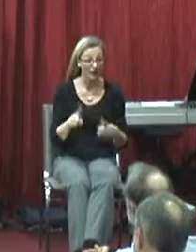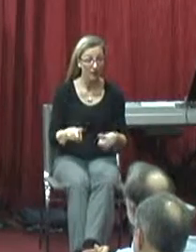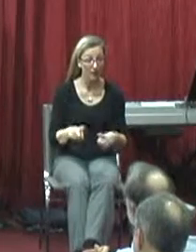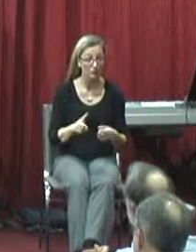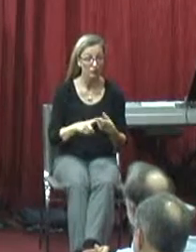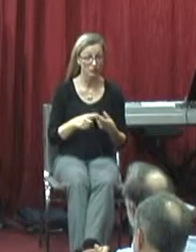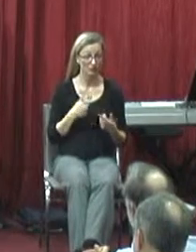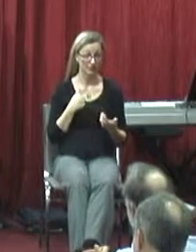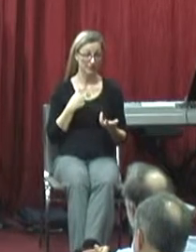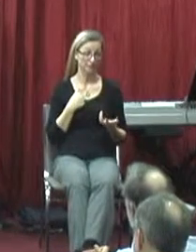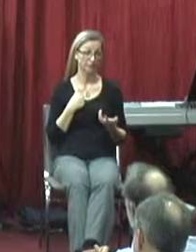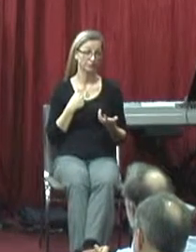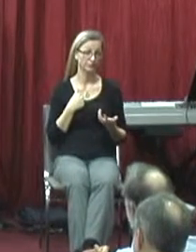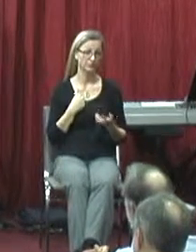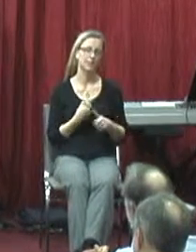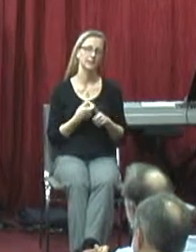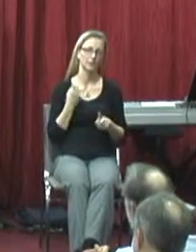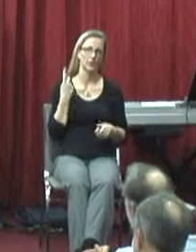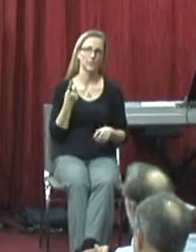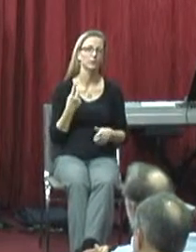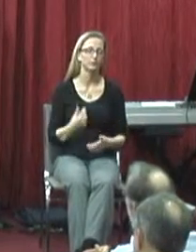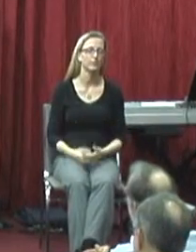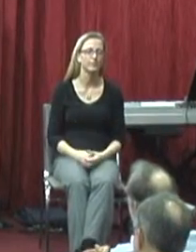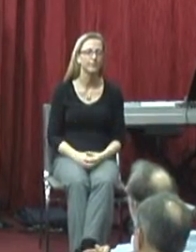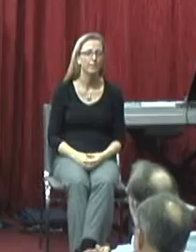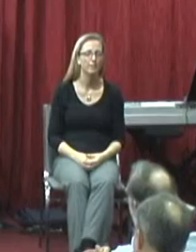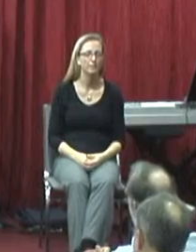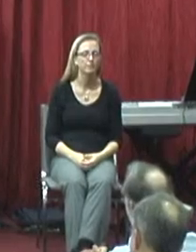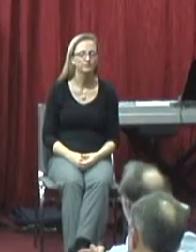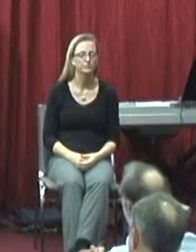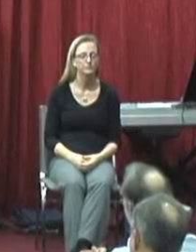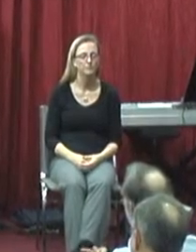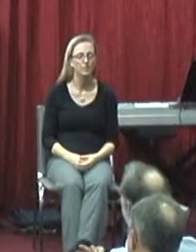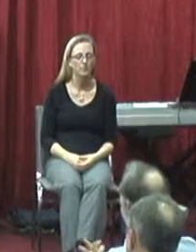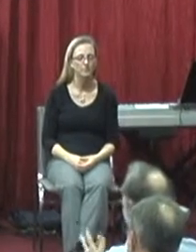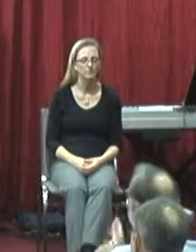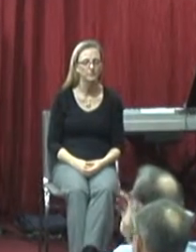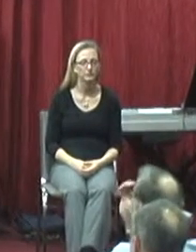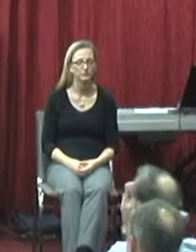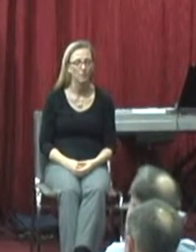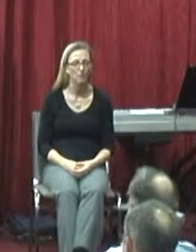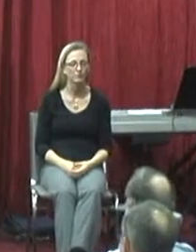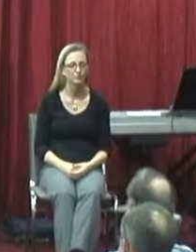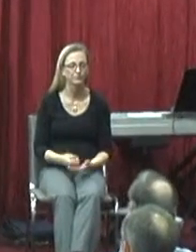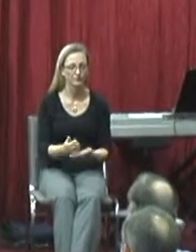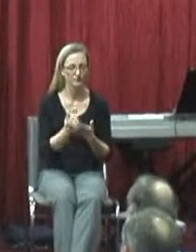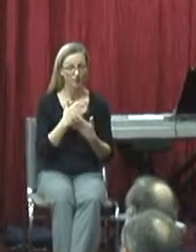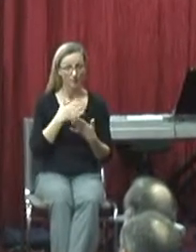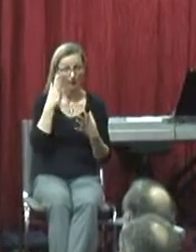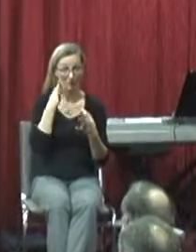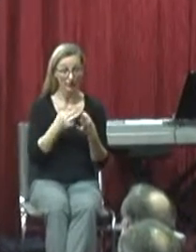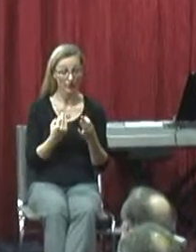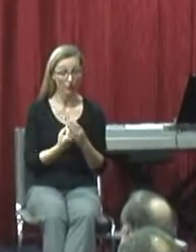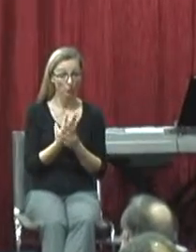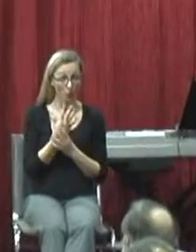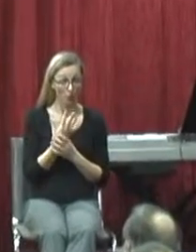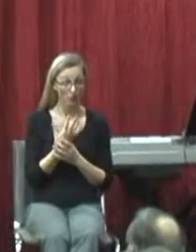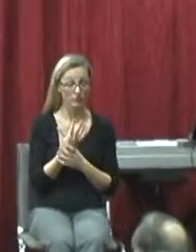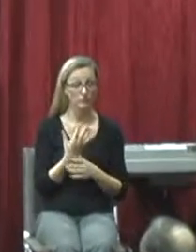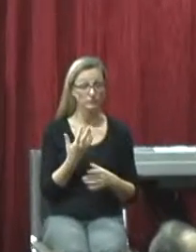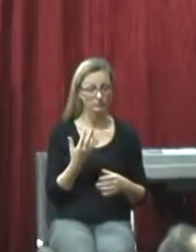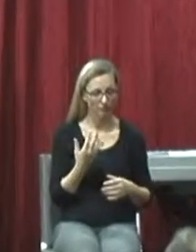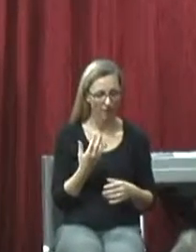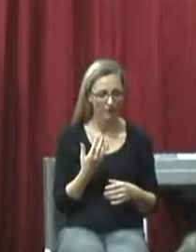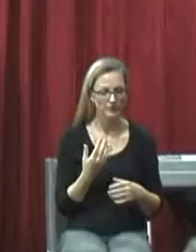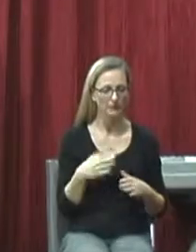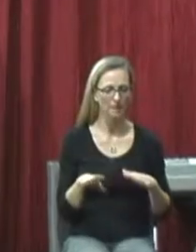to me is from you. And may my faith grow, Lord, based on the way you've cared for me in the